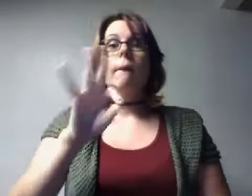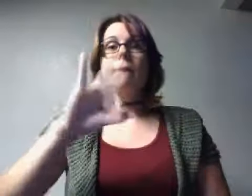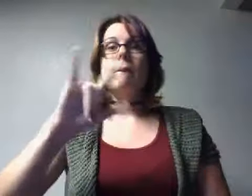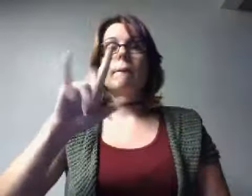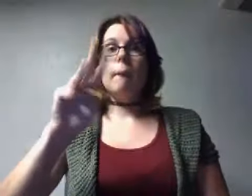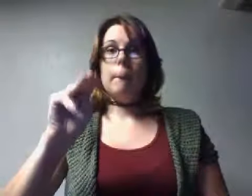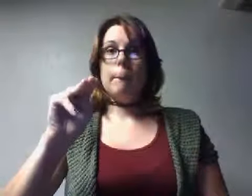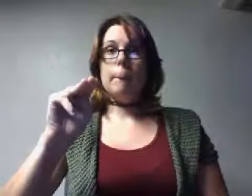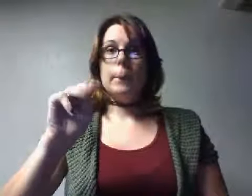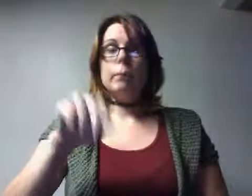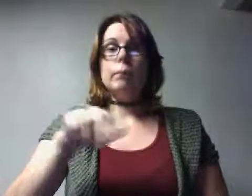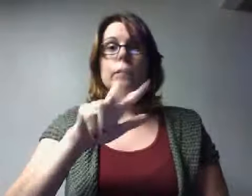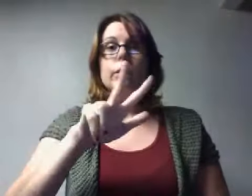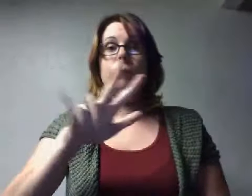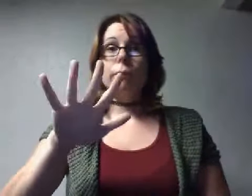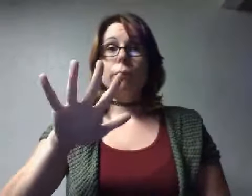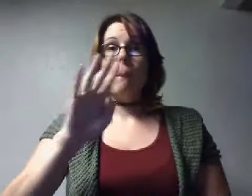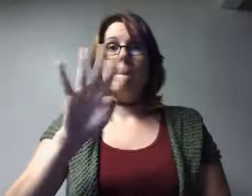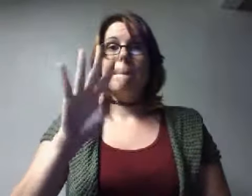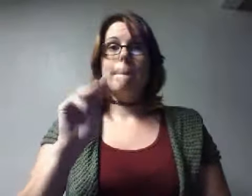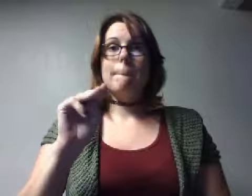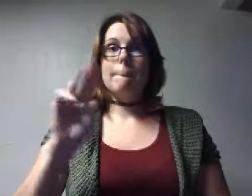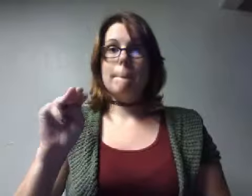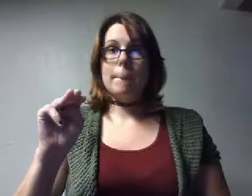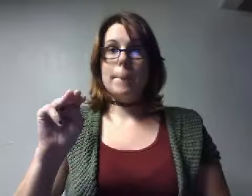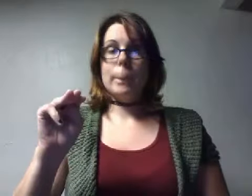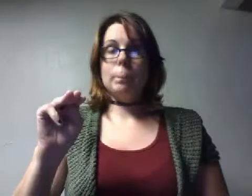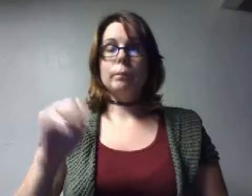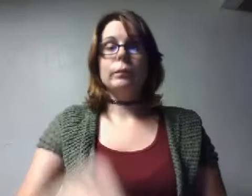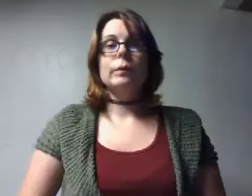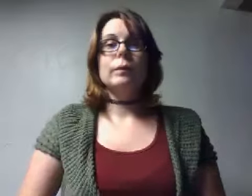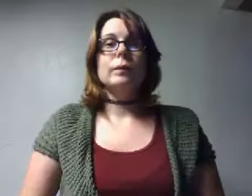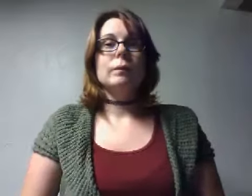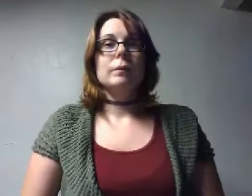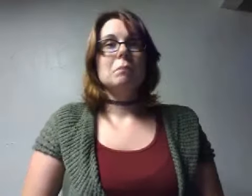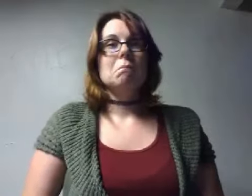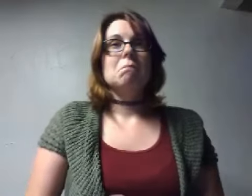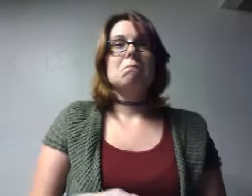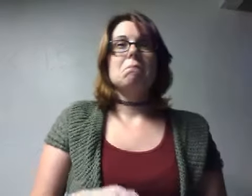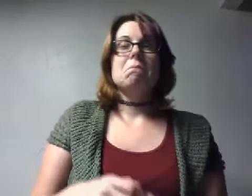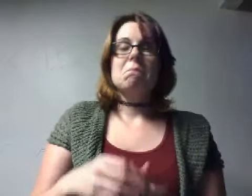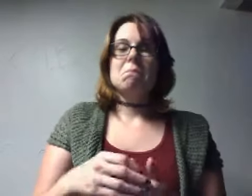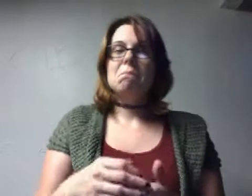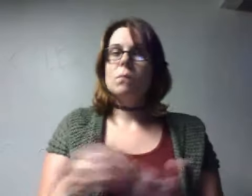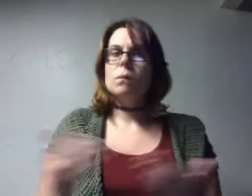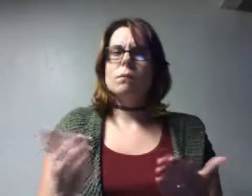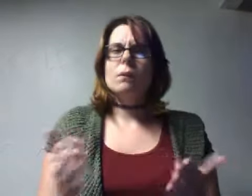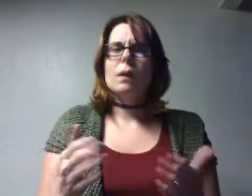that class also had a darkroom component. So for me, I really loved going into the darkroom and being in there and printing my